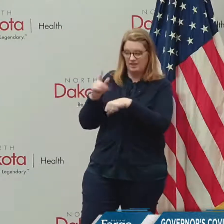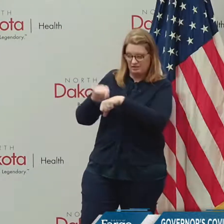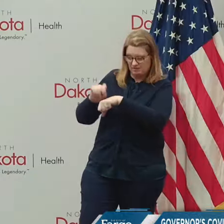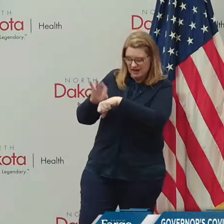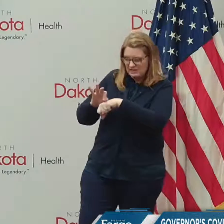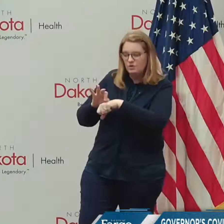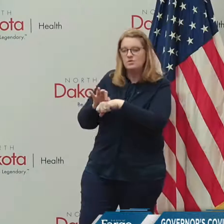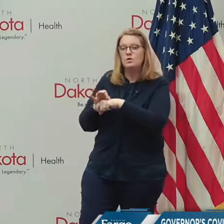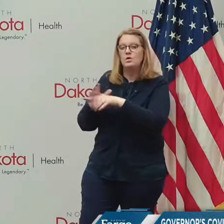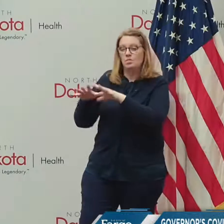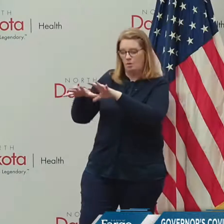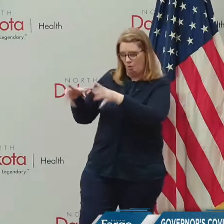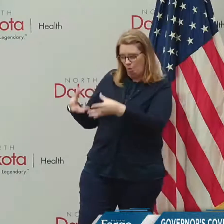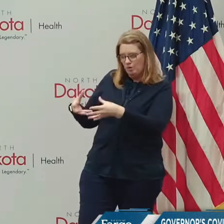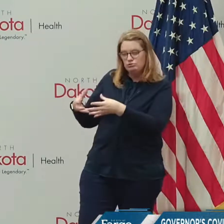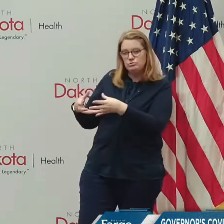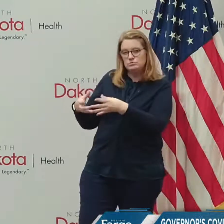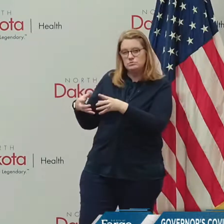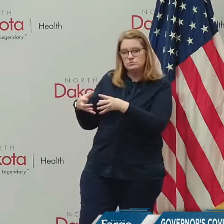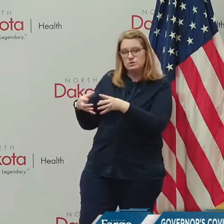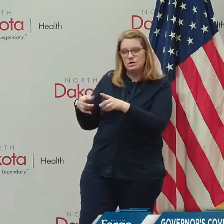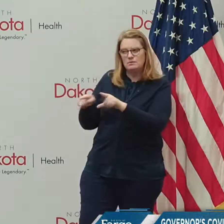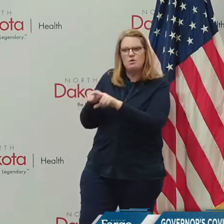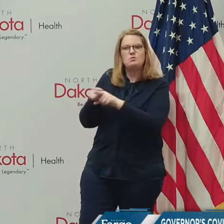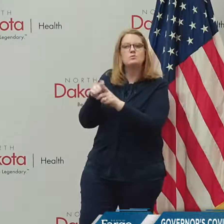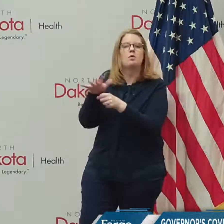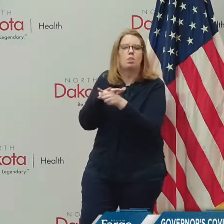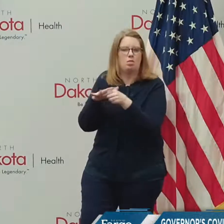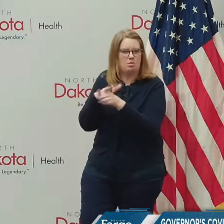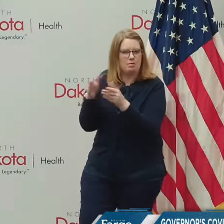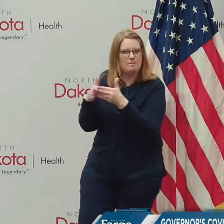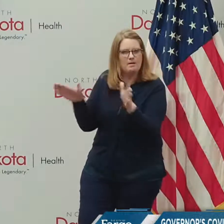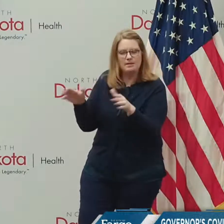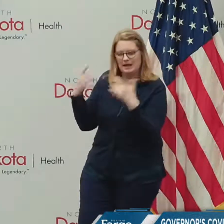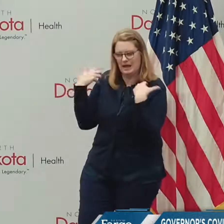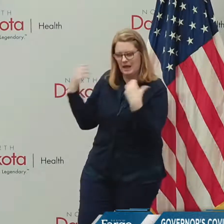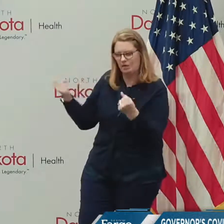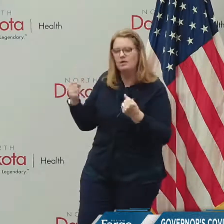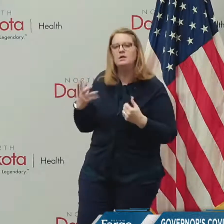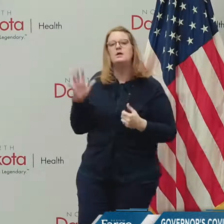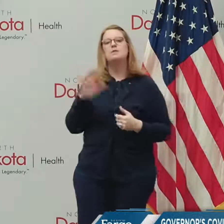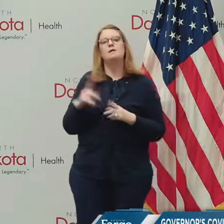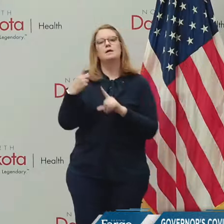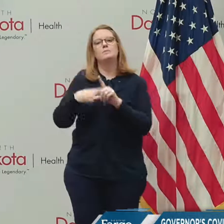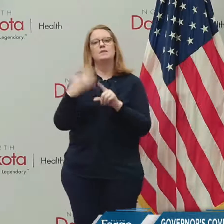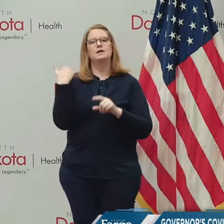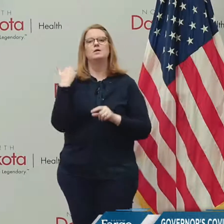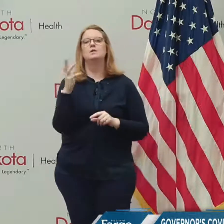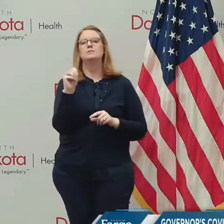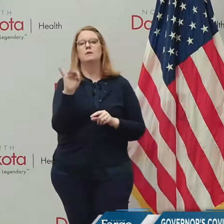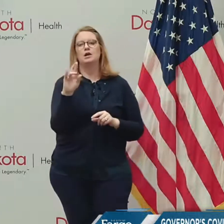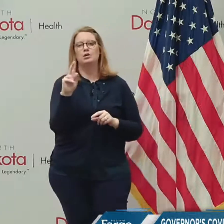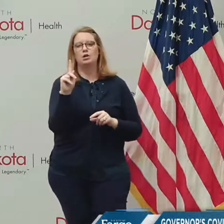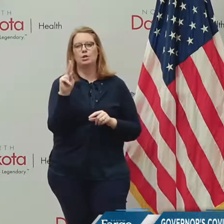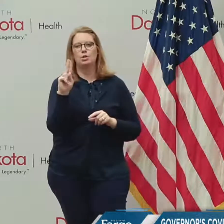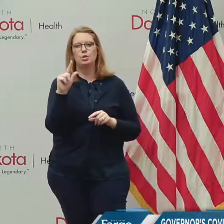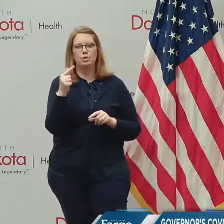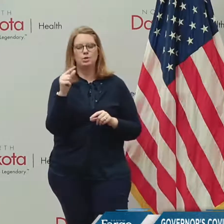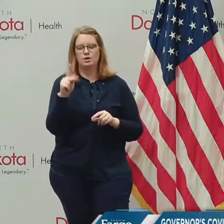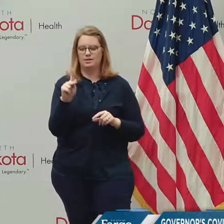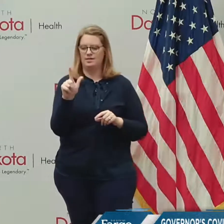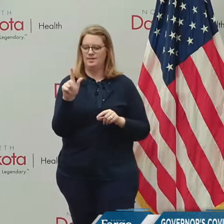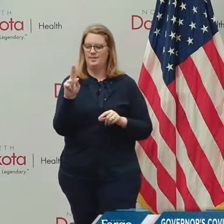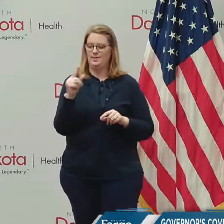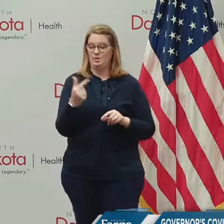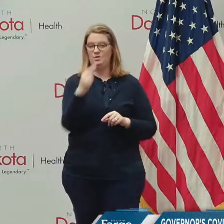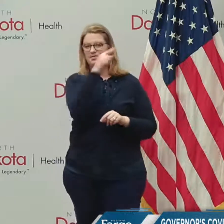with their coalitions, and with their local public health. Nearly a month ago, Mayor Klug in Williston took very strong